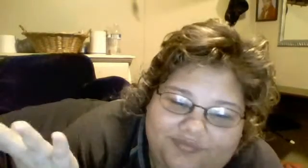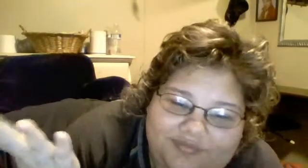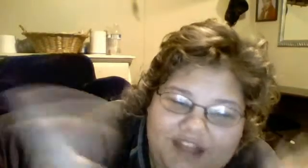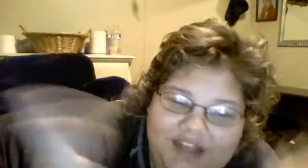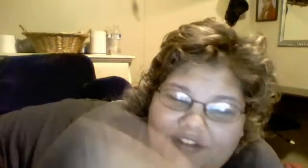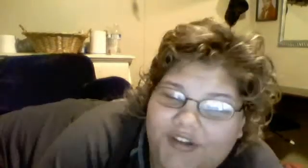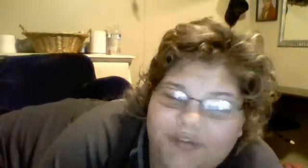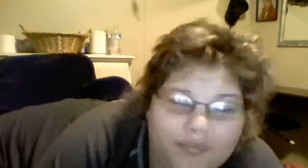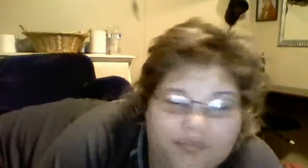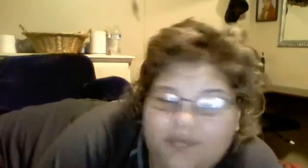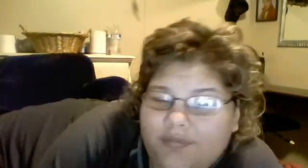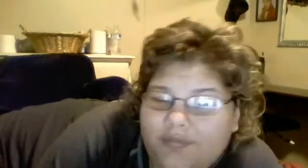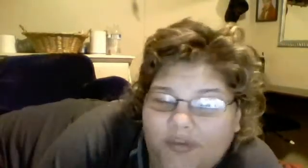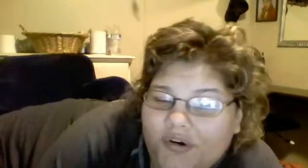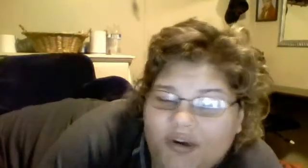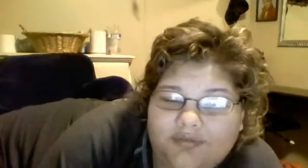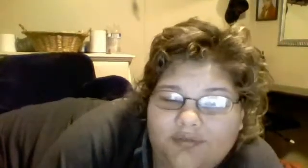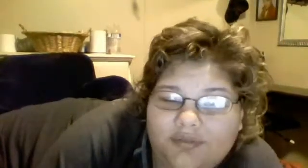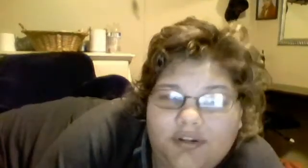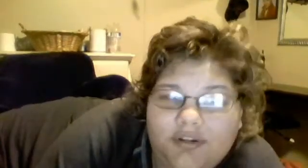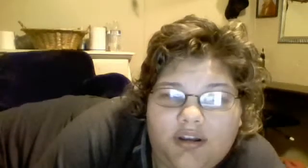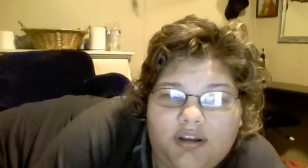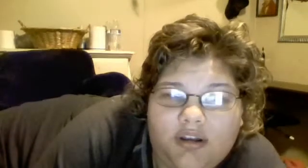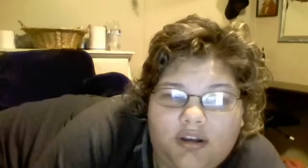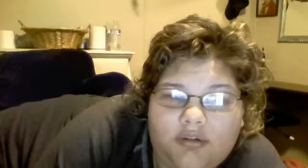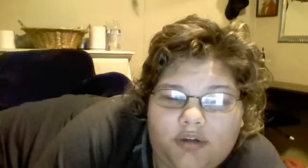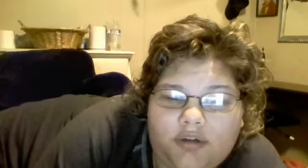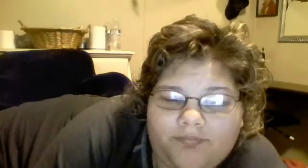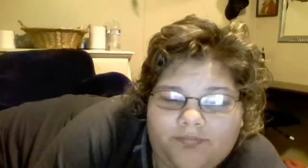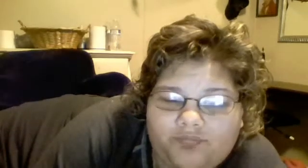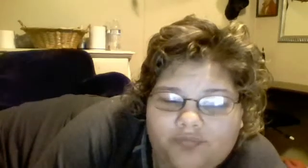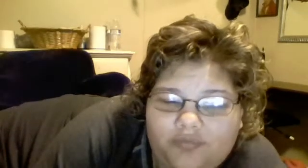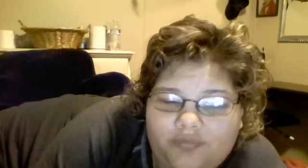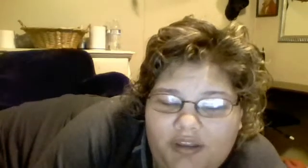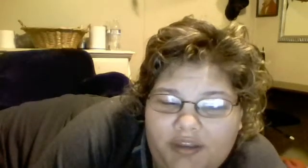I just love them. I'm sorry. Well,